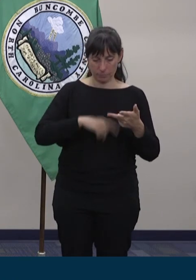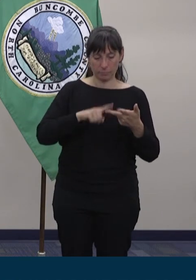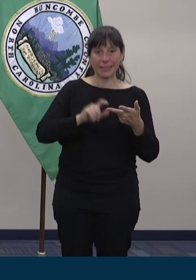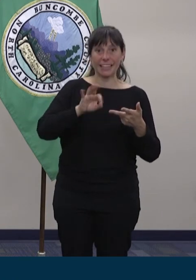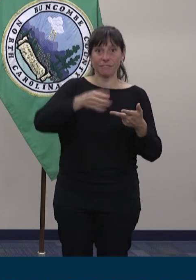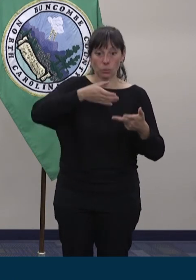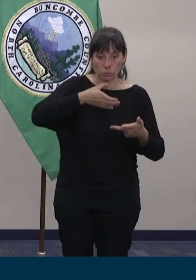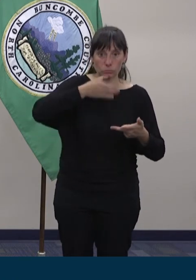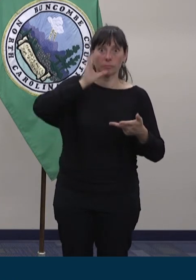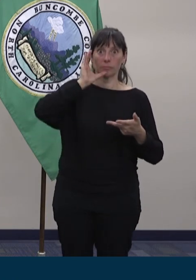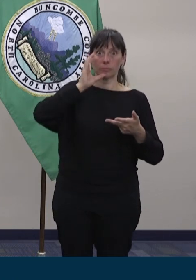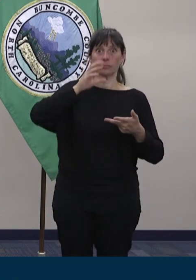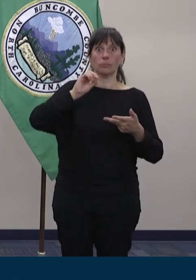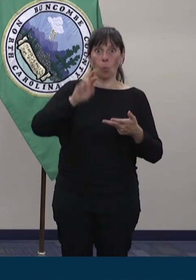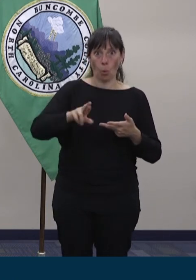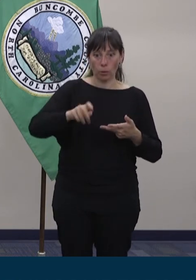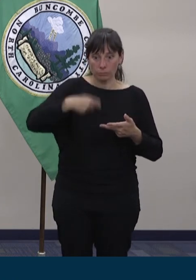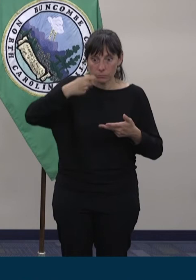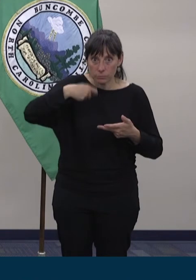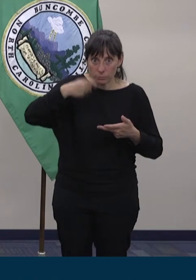People who are strenuously exercising.